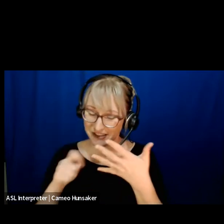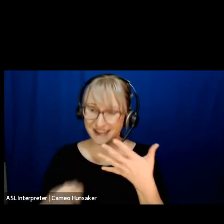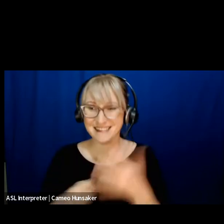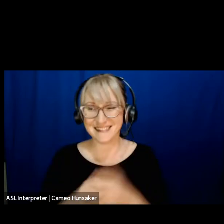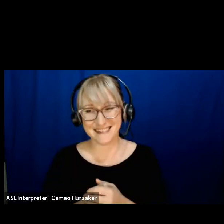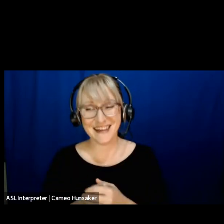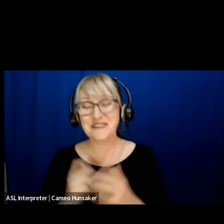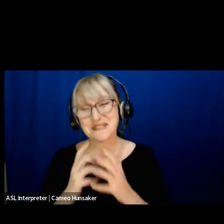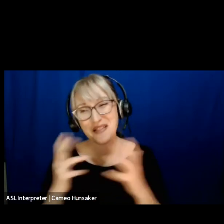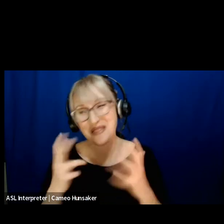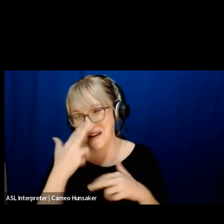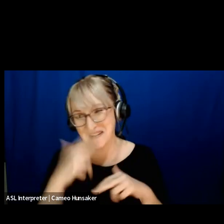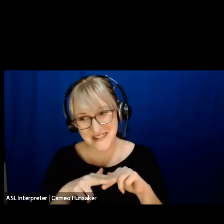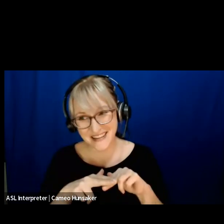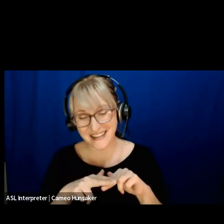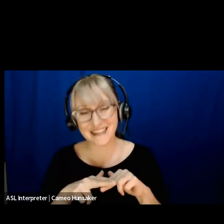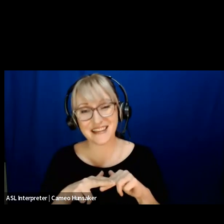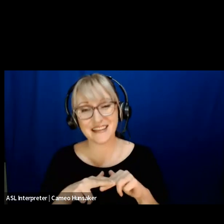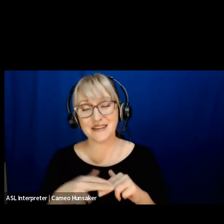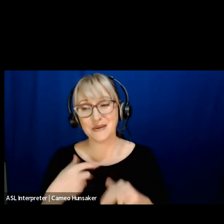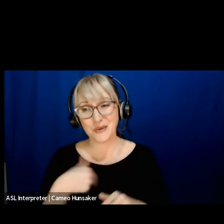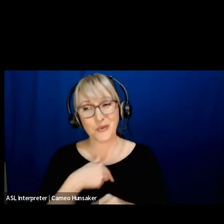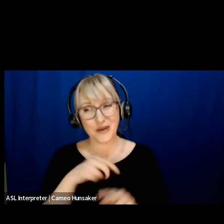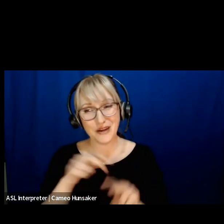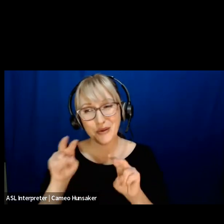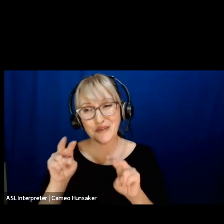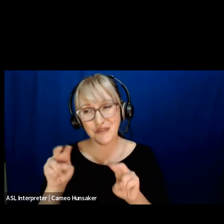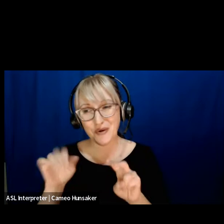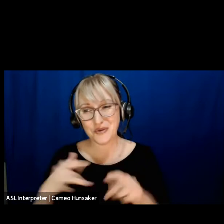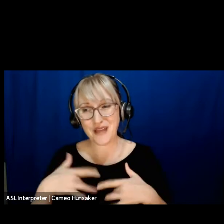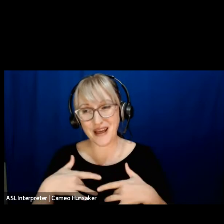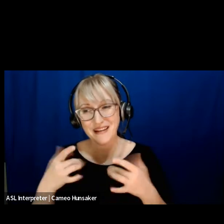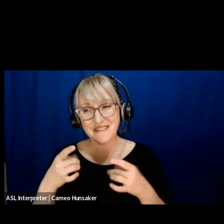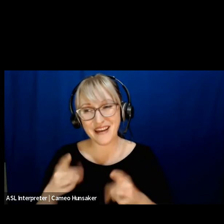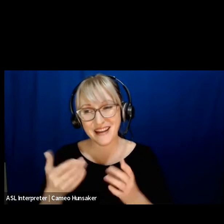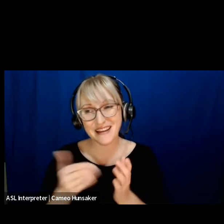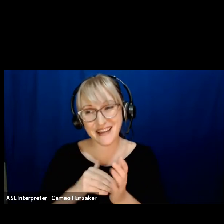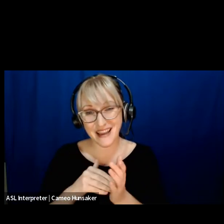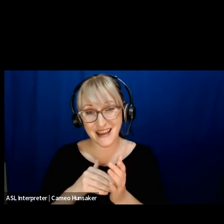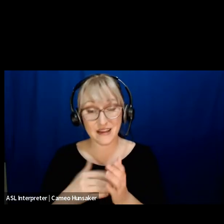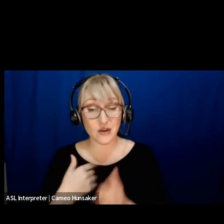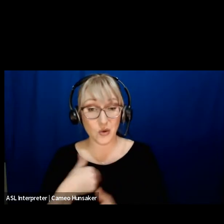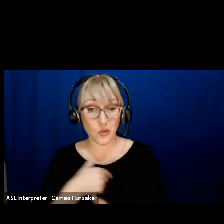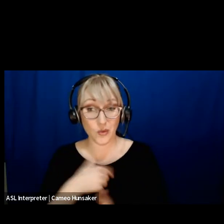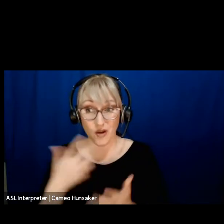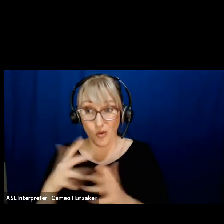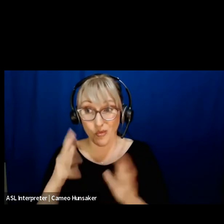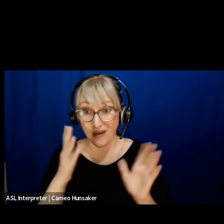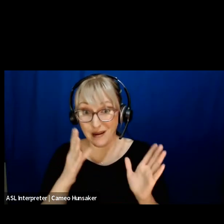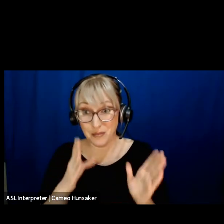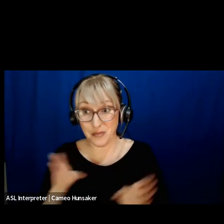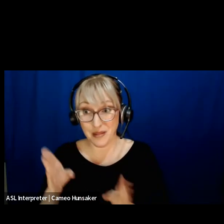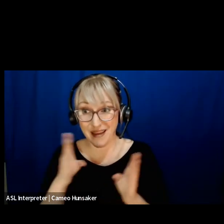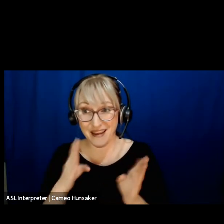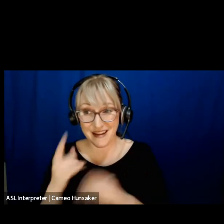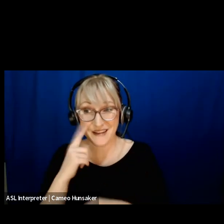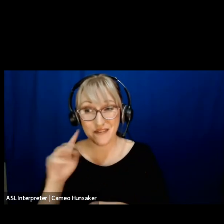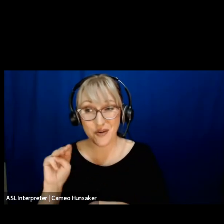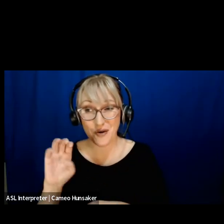It's an event that we're looking forward to doing again. We're already in planning perhaps for